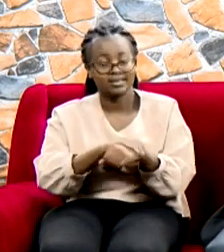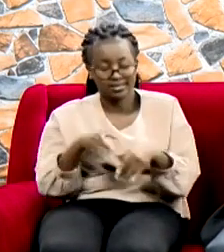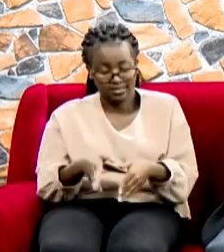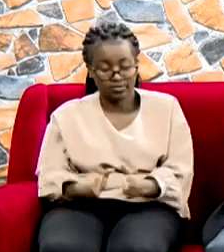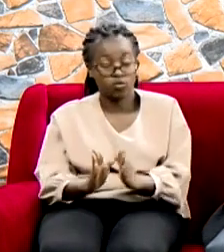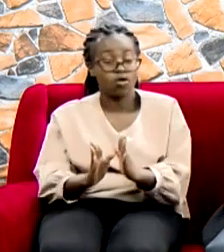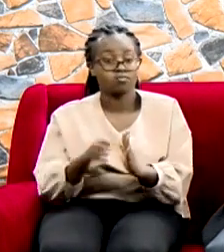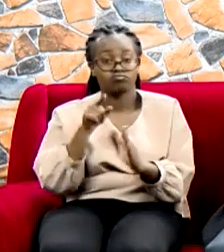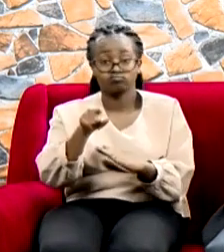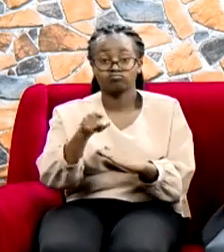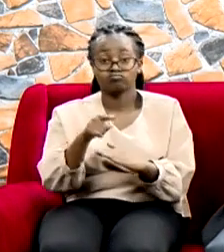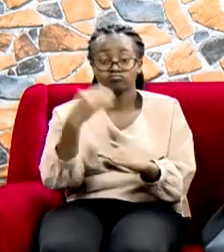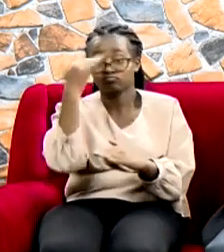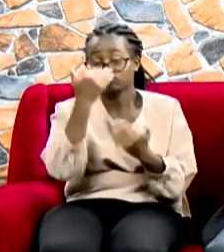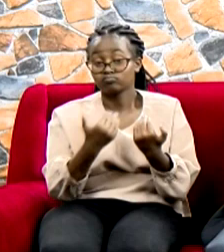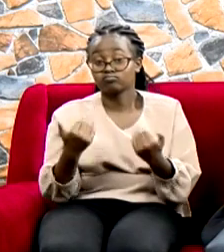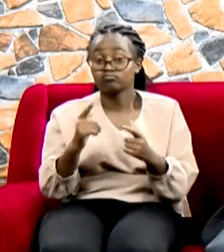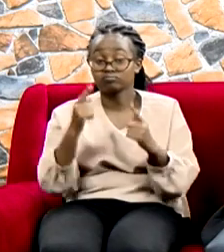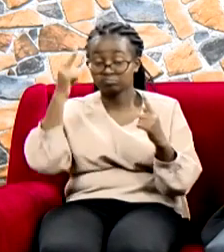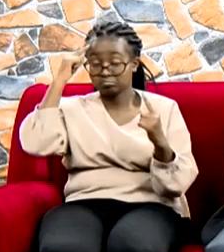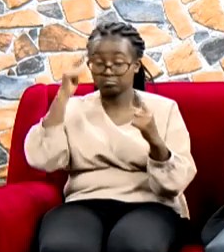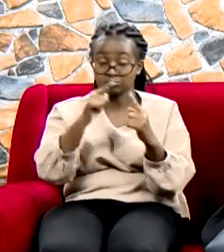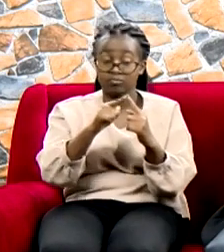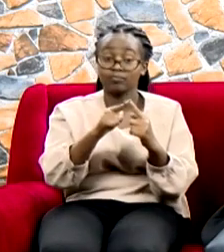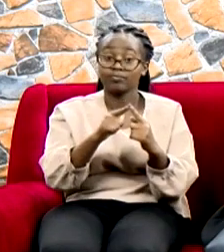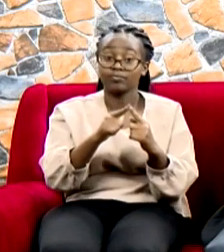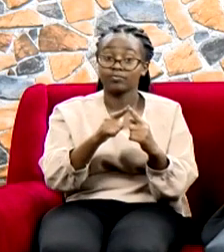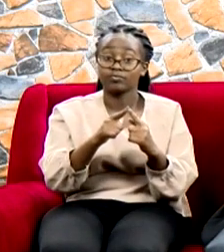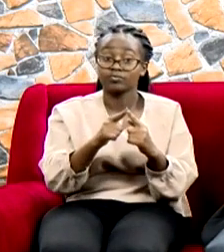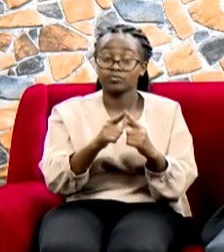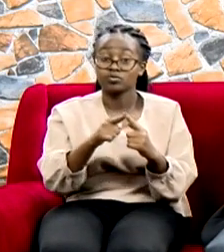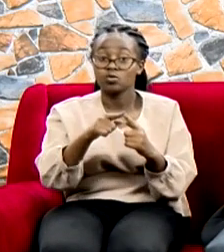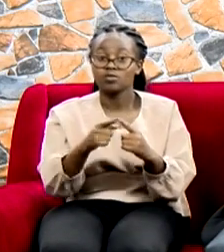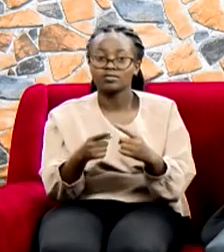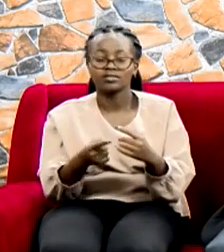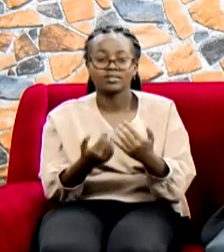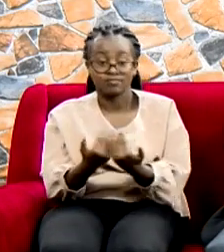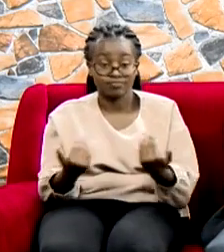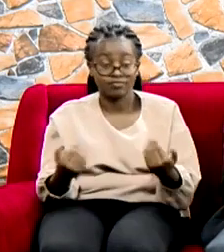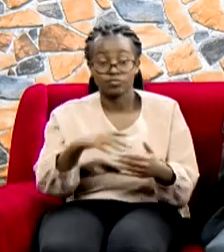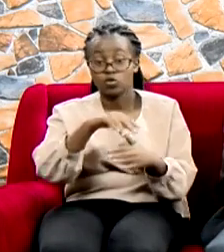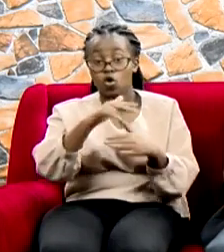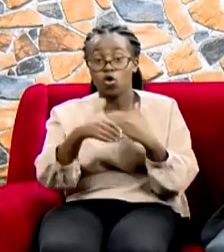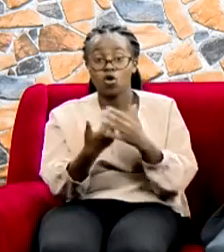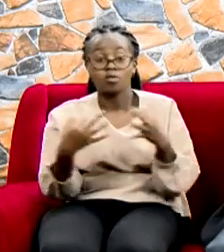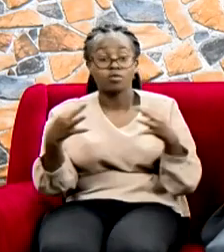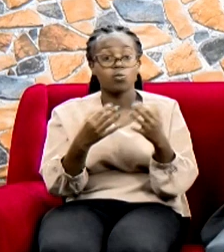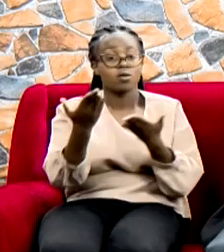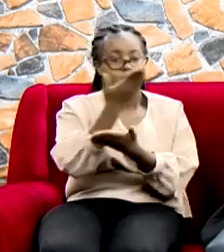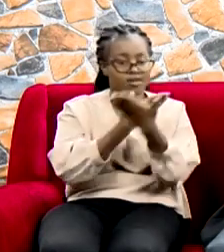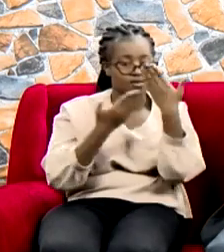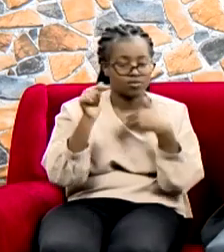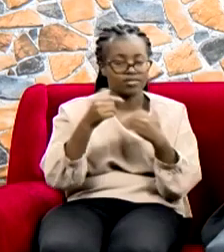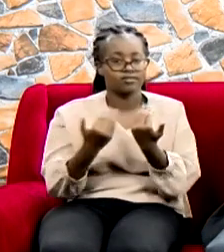All right. And then you should also target on the siblings and all the other family members, because they'll all be interacting with this